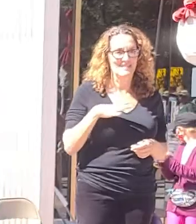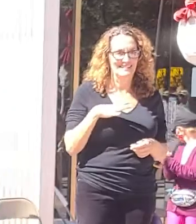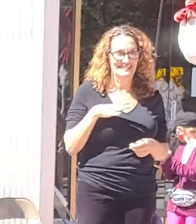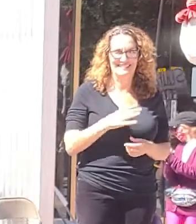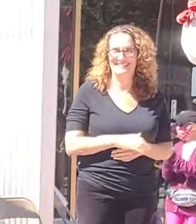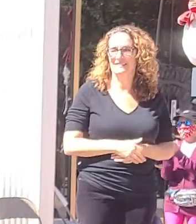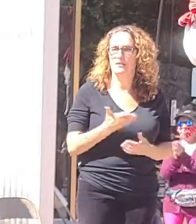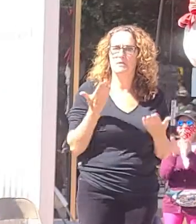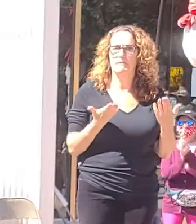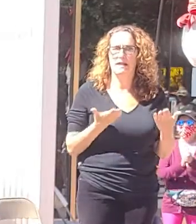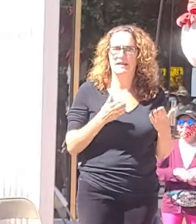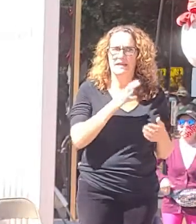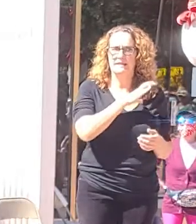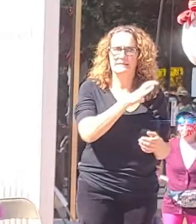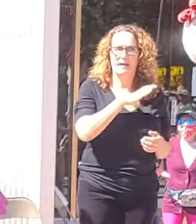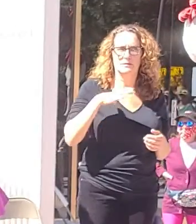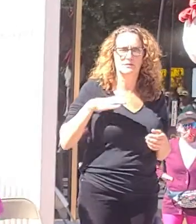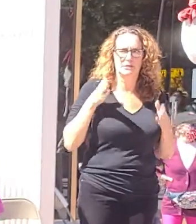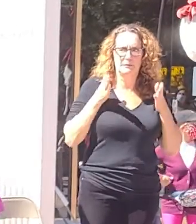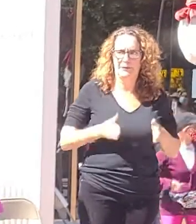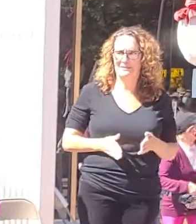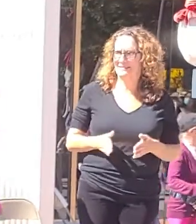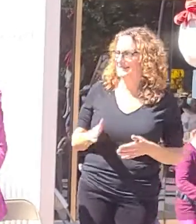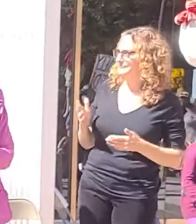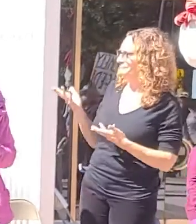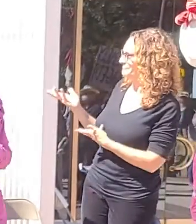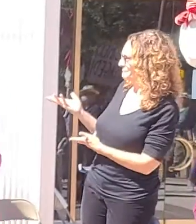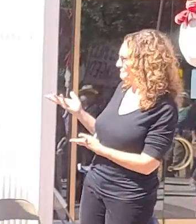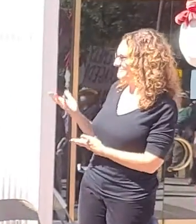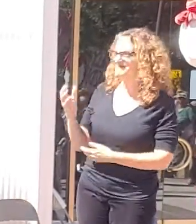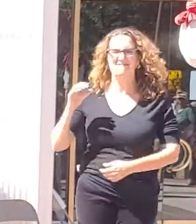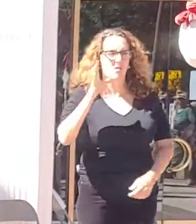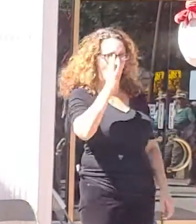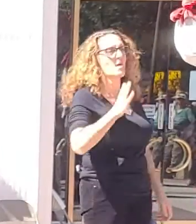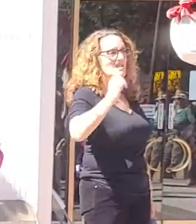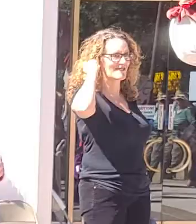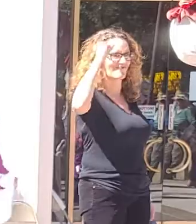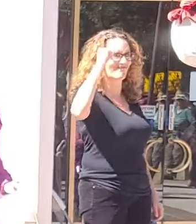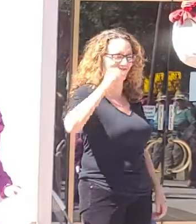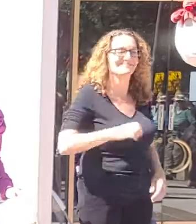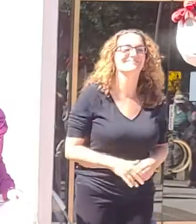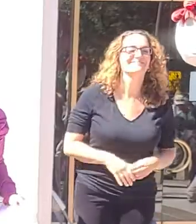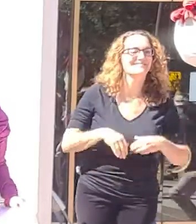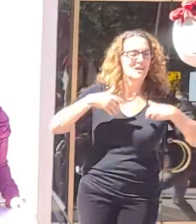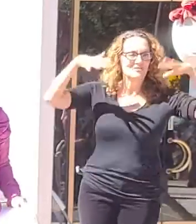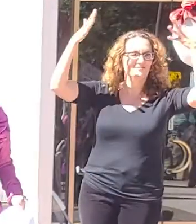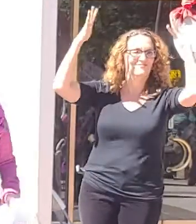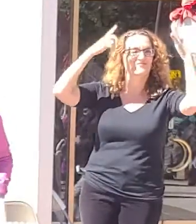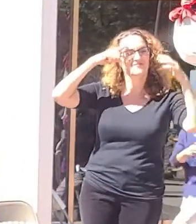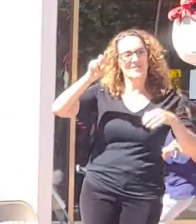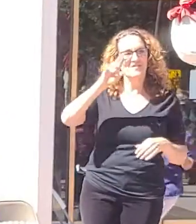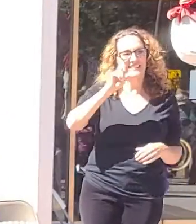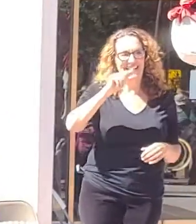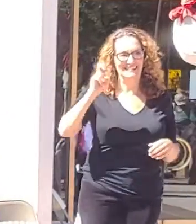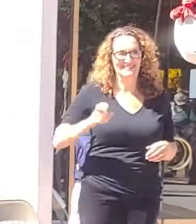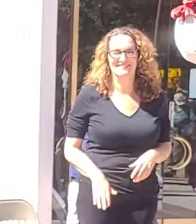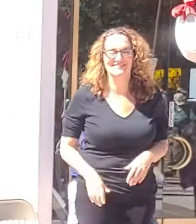Or maybe it's councilperson. I don't know how you, woman, councilwoman. Give it up for her,